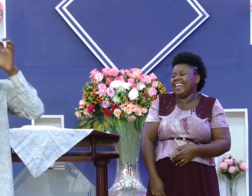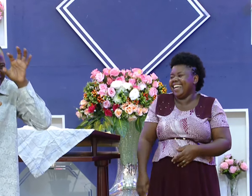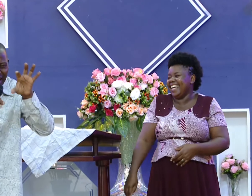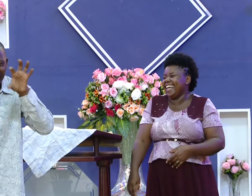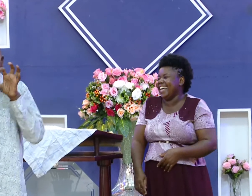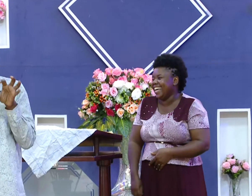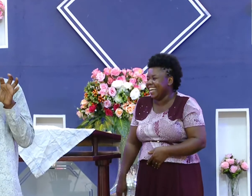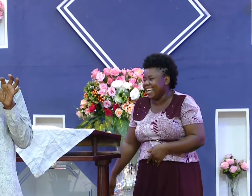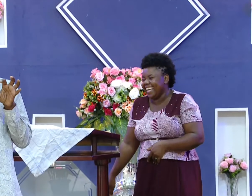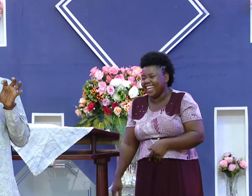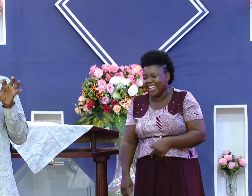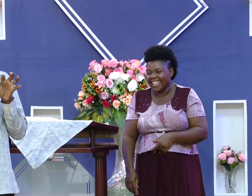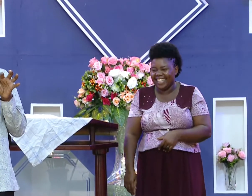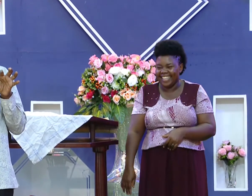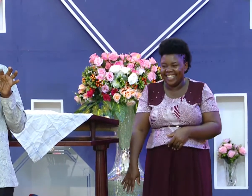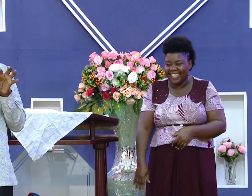is a village-ish